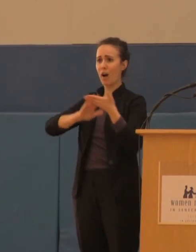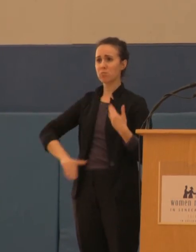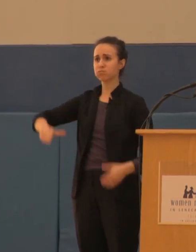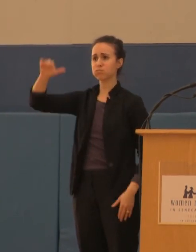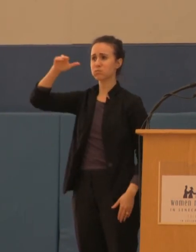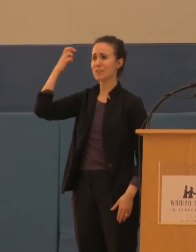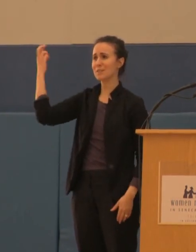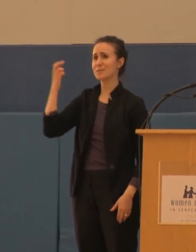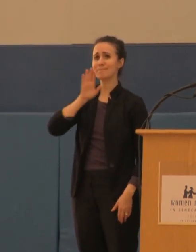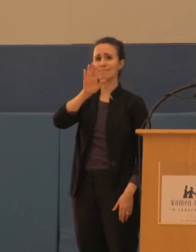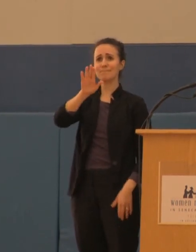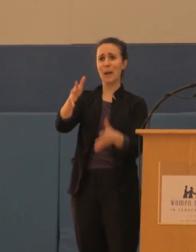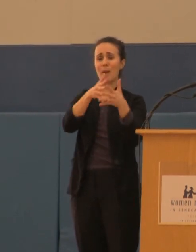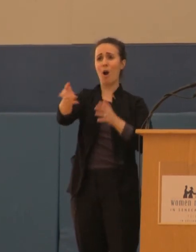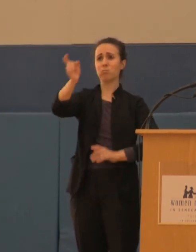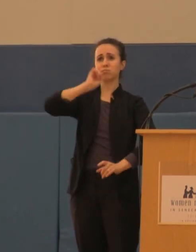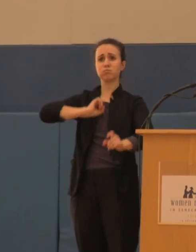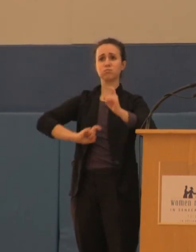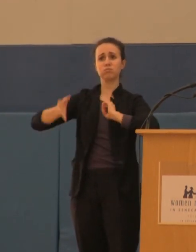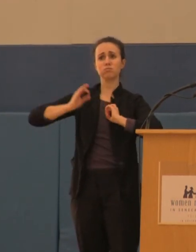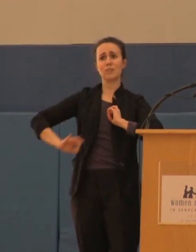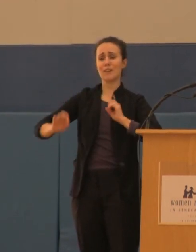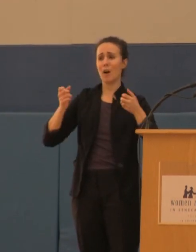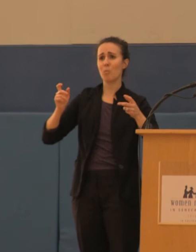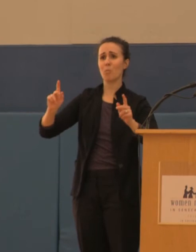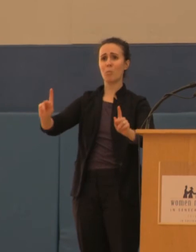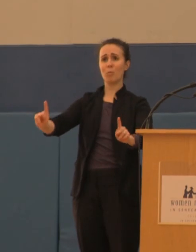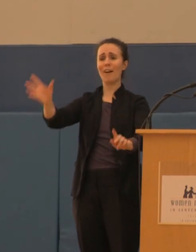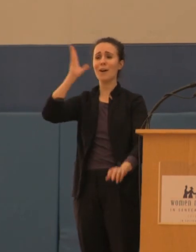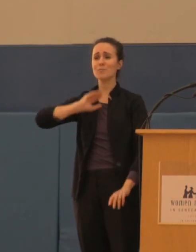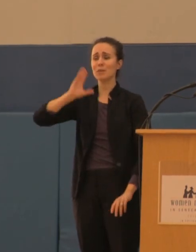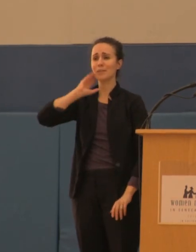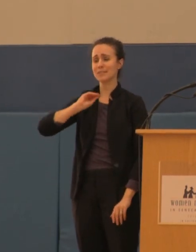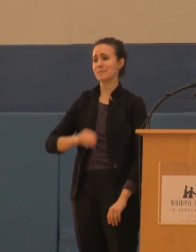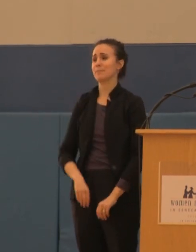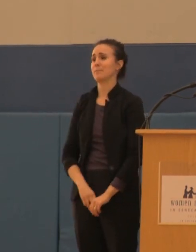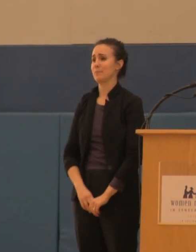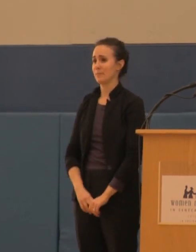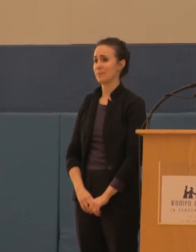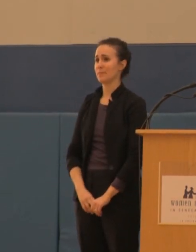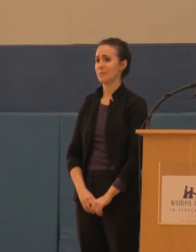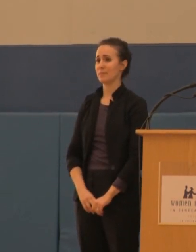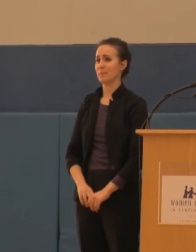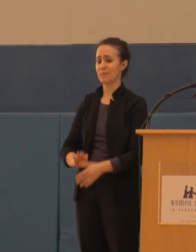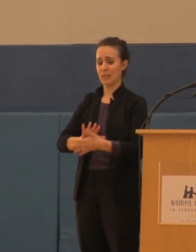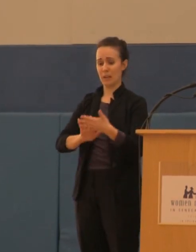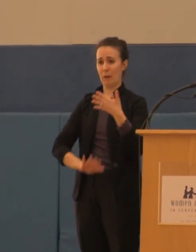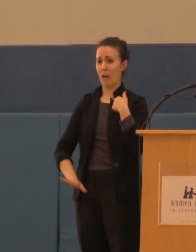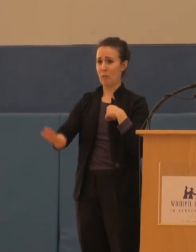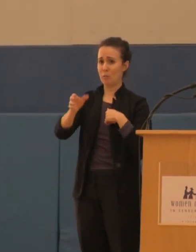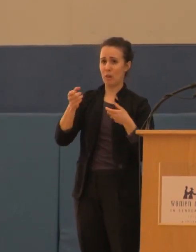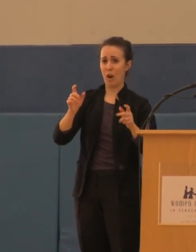the result of that generosity, the opportunities and experiences, many of which